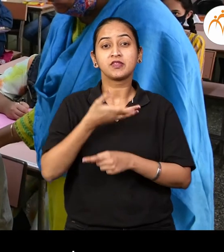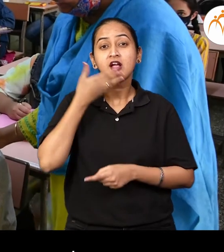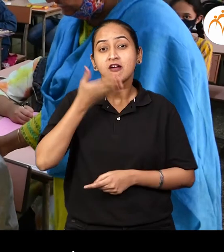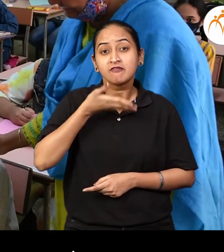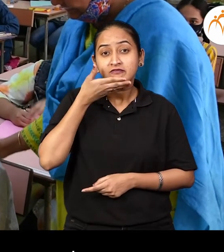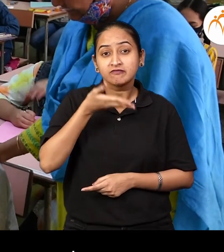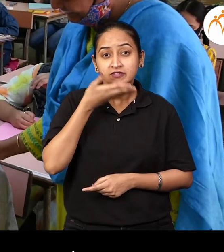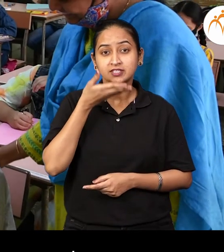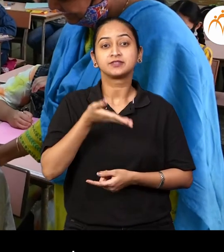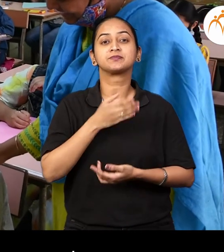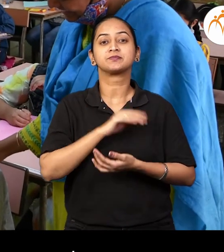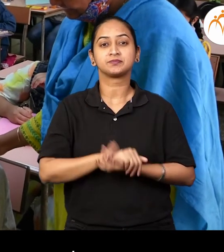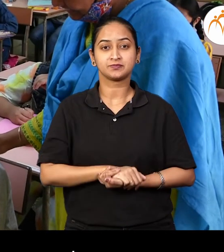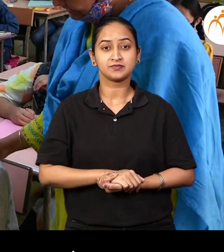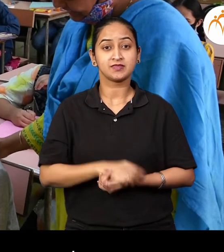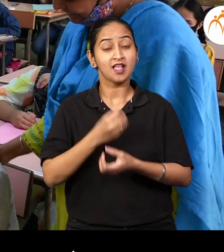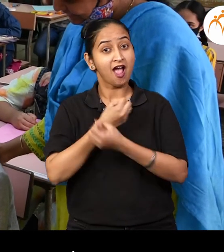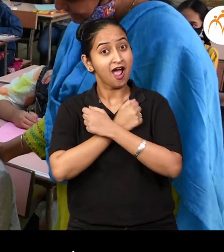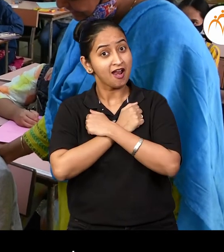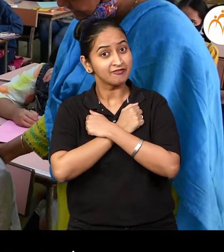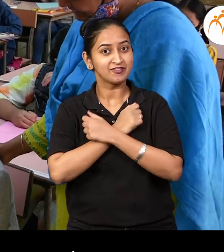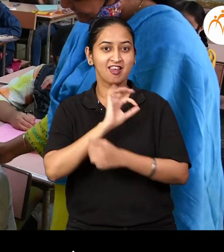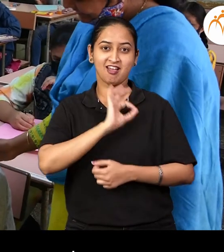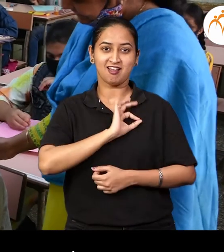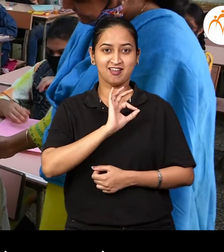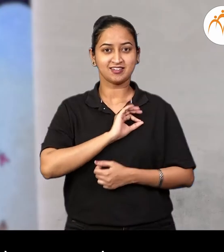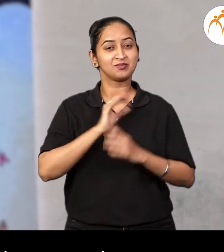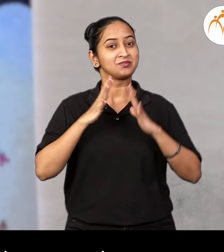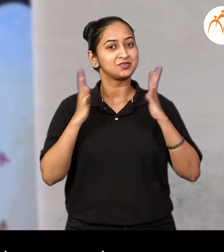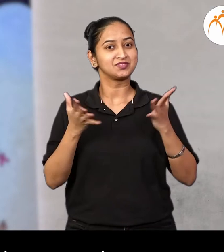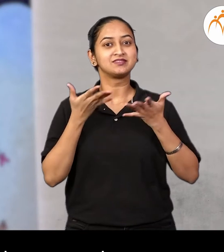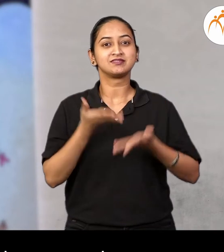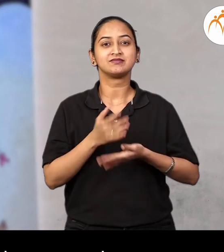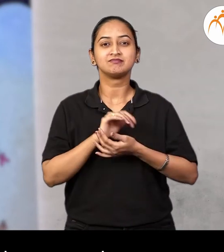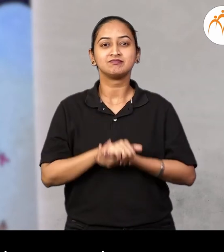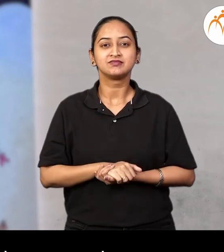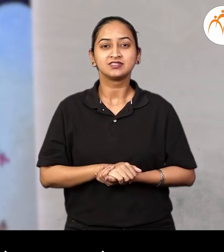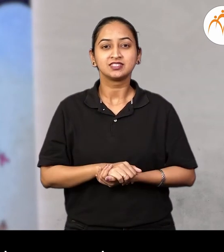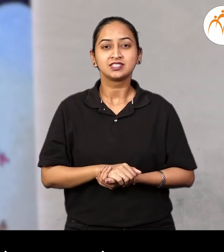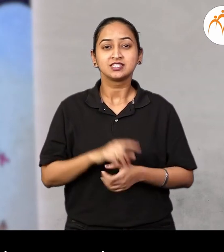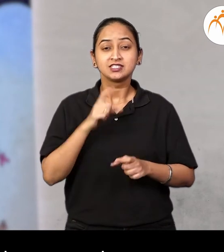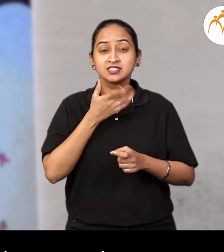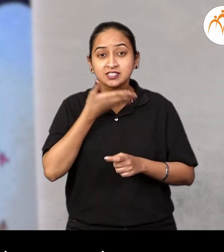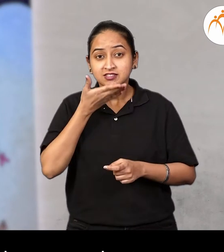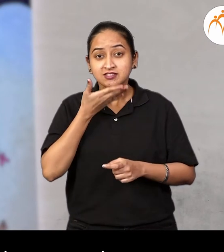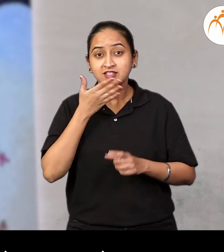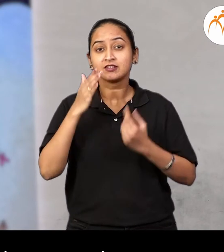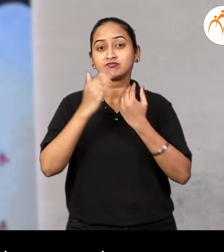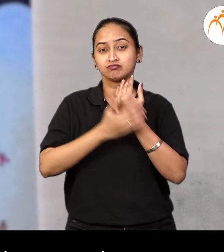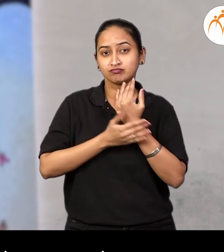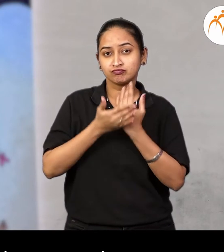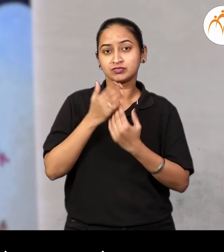So, she has to study science, history and